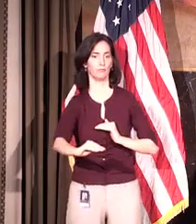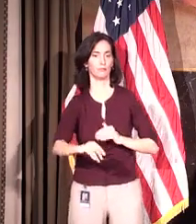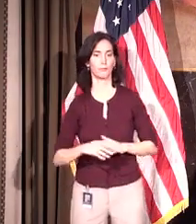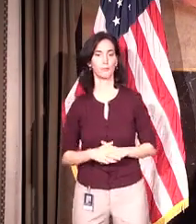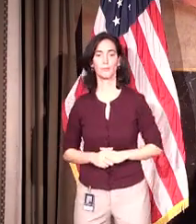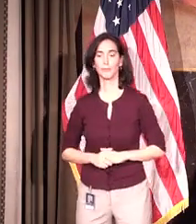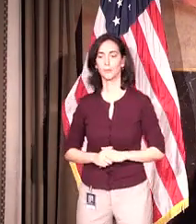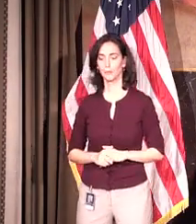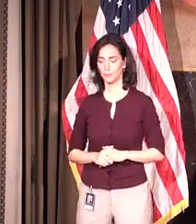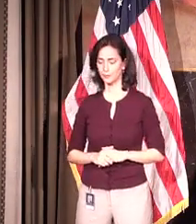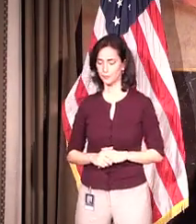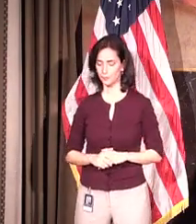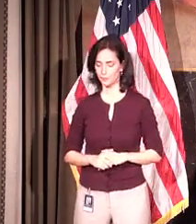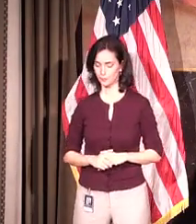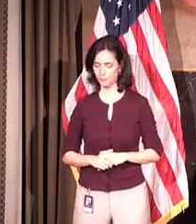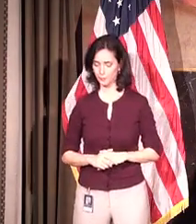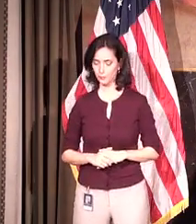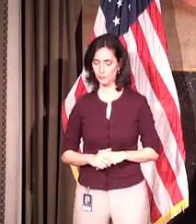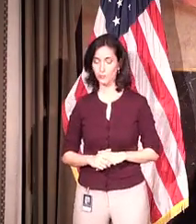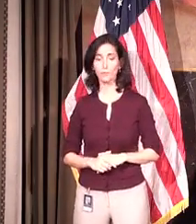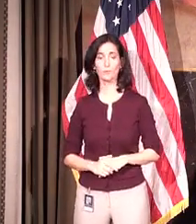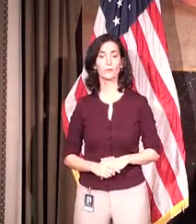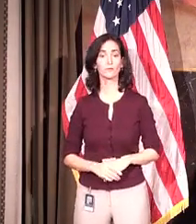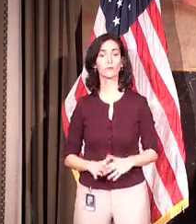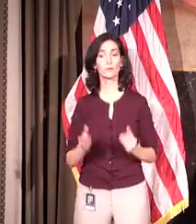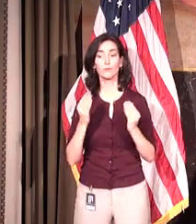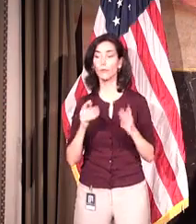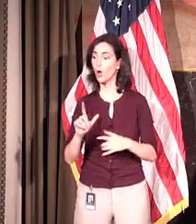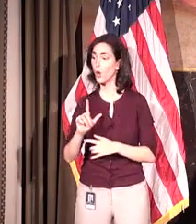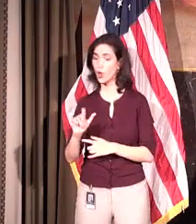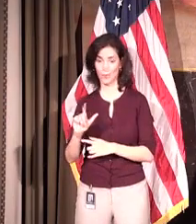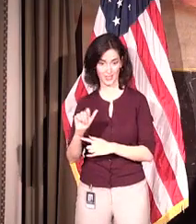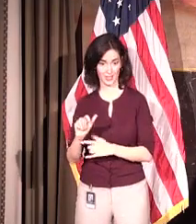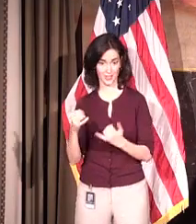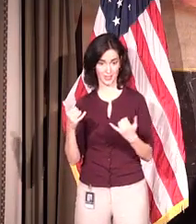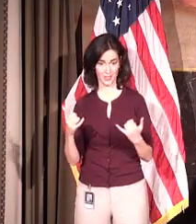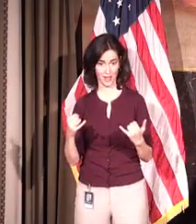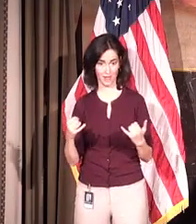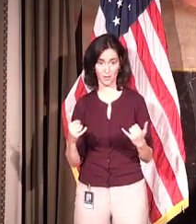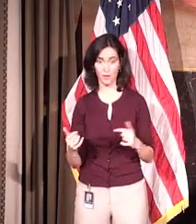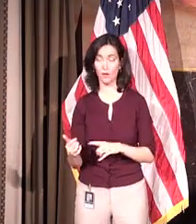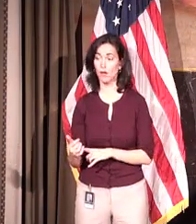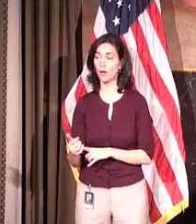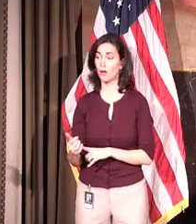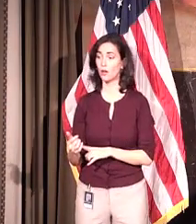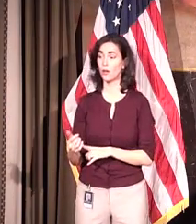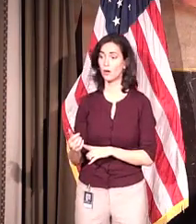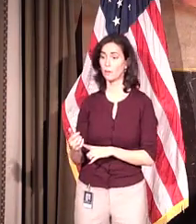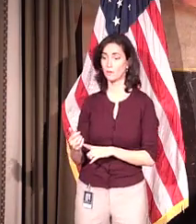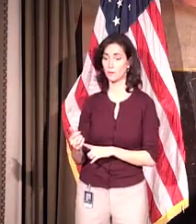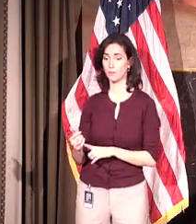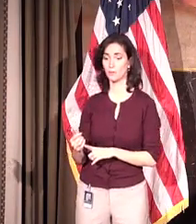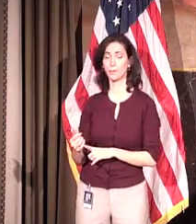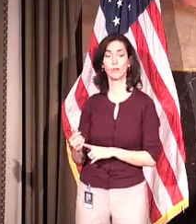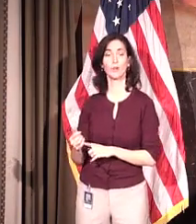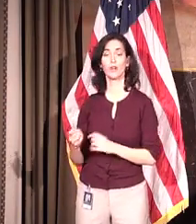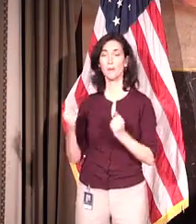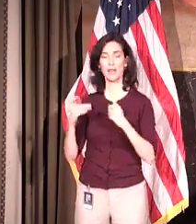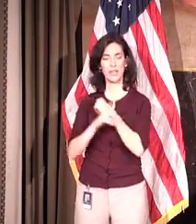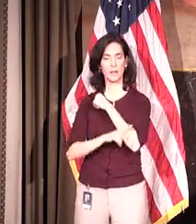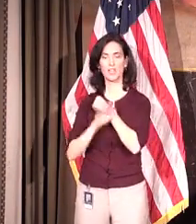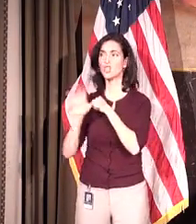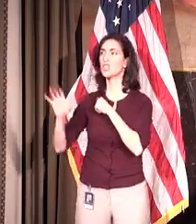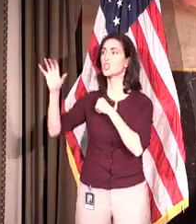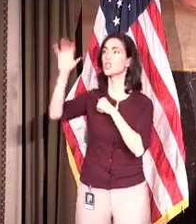And to point this out, we only have 12 parishes in Louisiana who are not currently experiencing a high incidence of